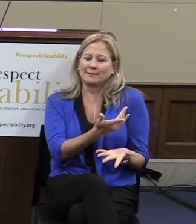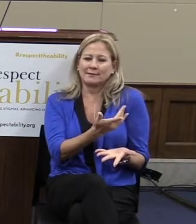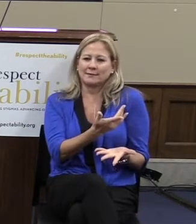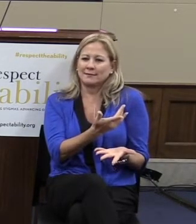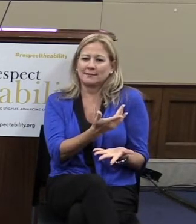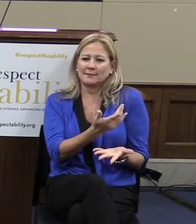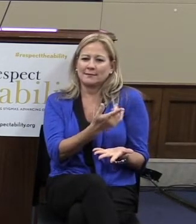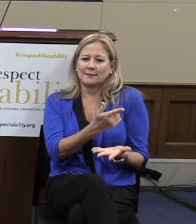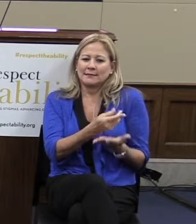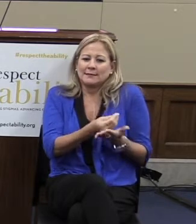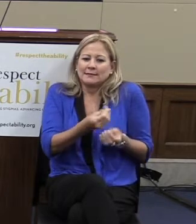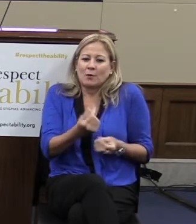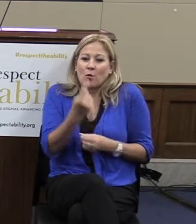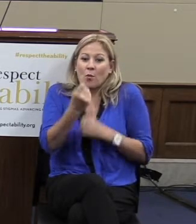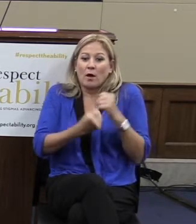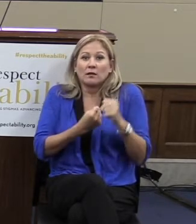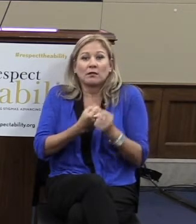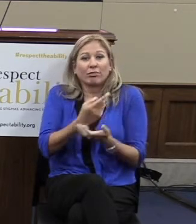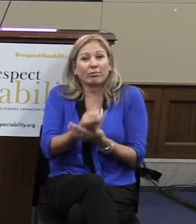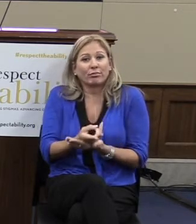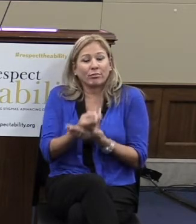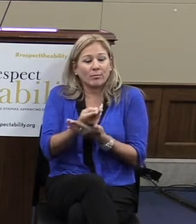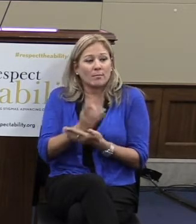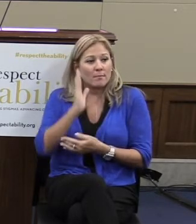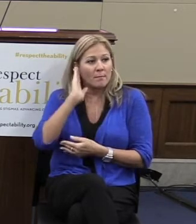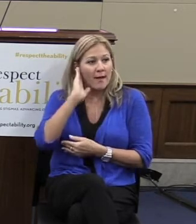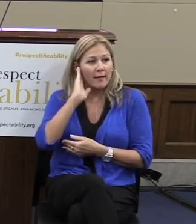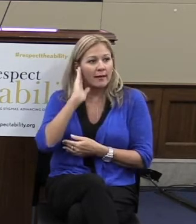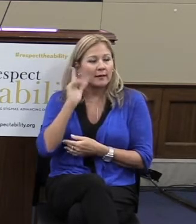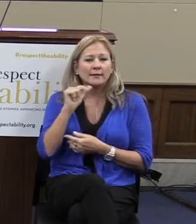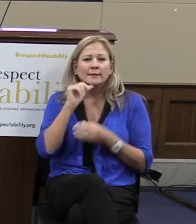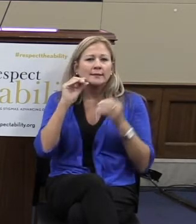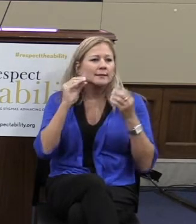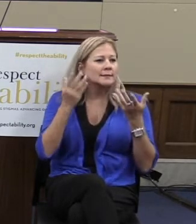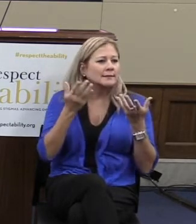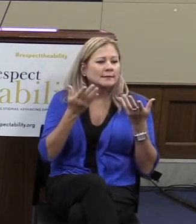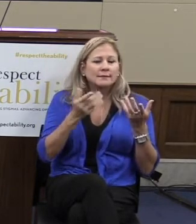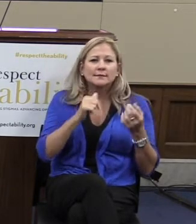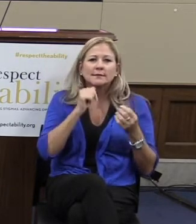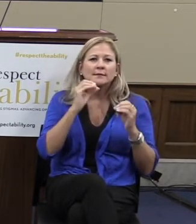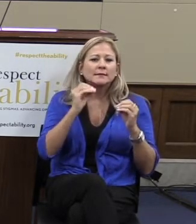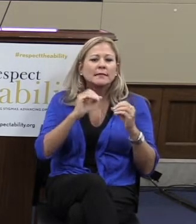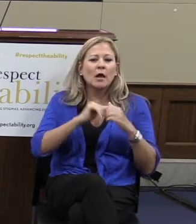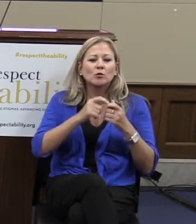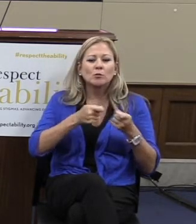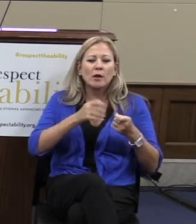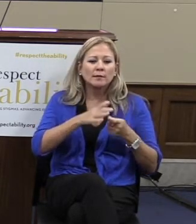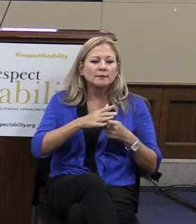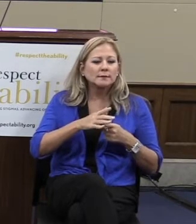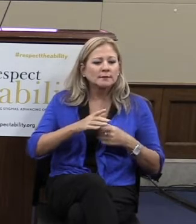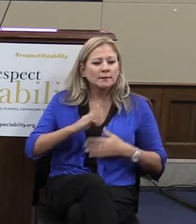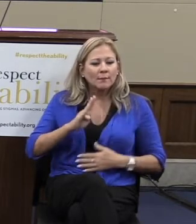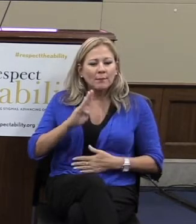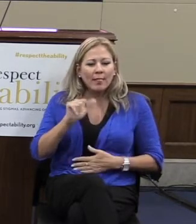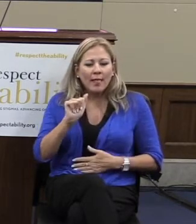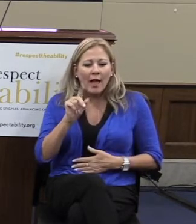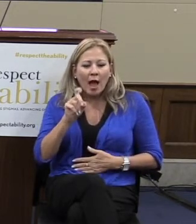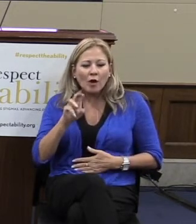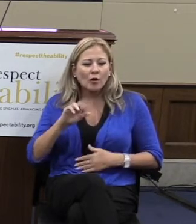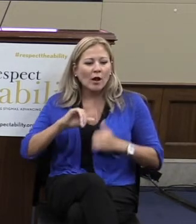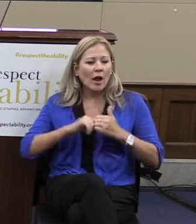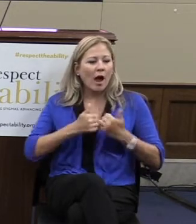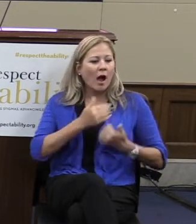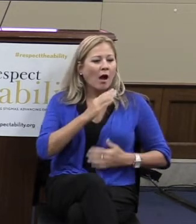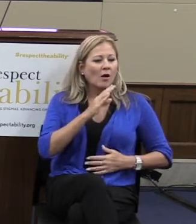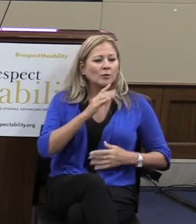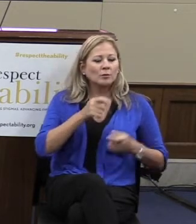he spent a whole year in bed because they didn't teach him how to manage his bladder, how he managed his bowel, and all that. So he